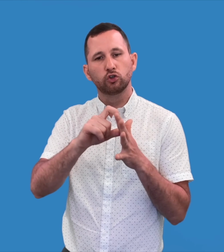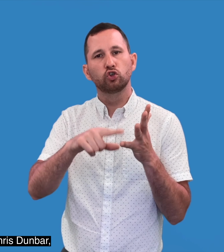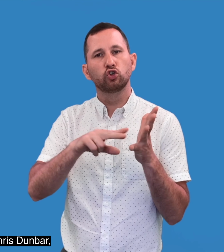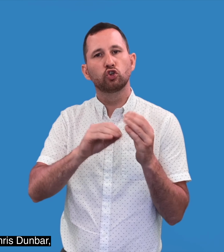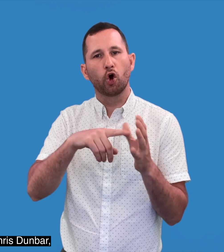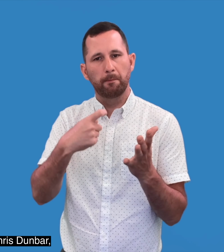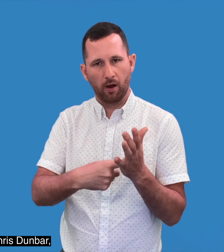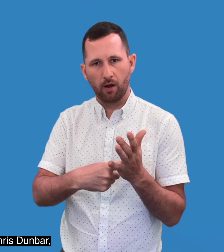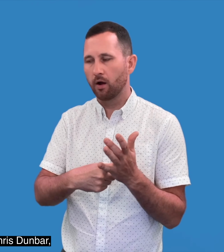Chris Dunbar,